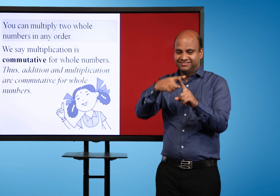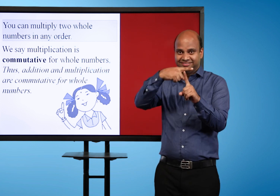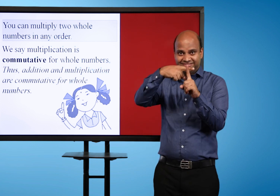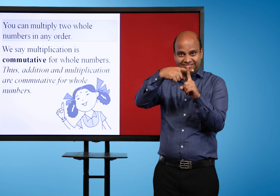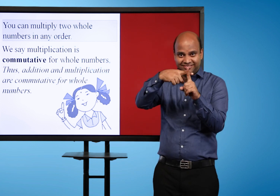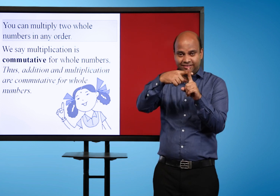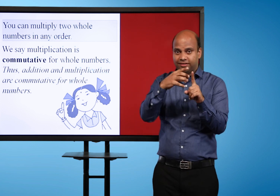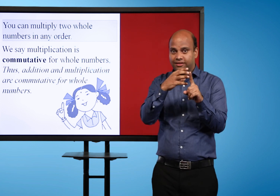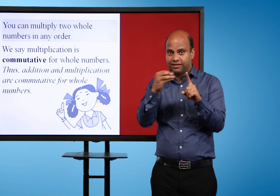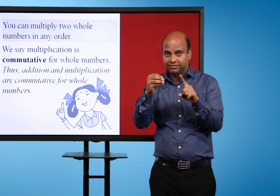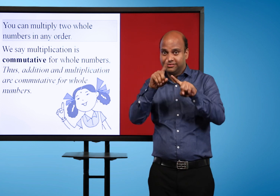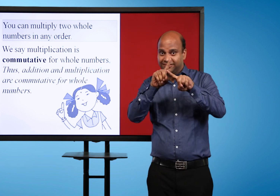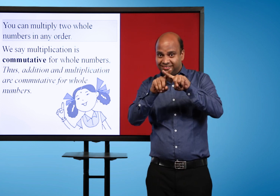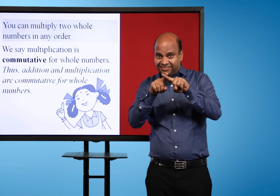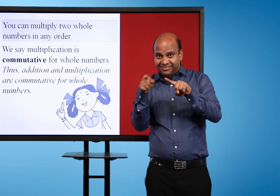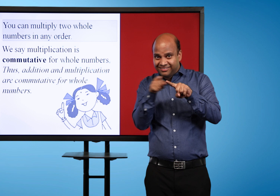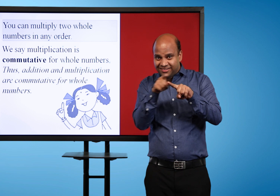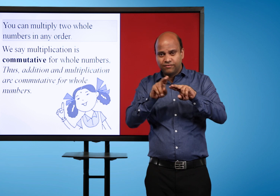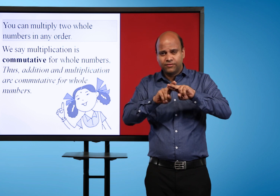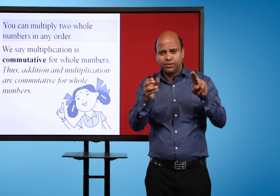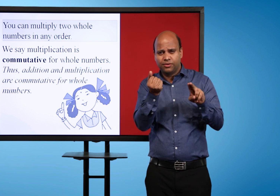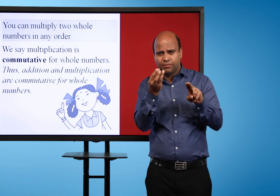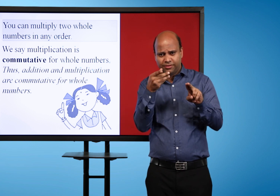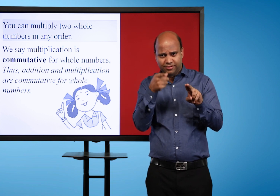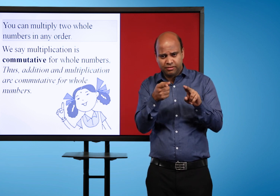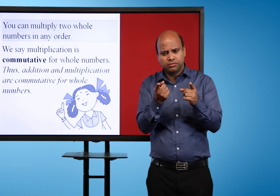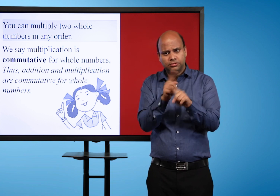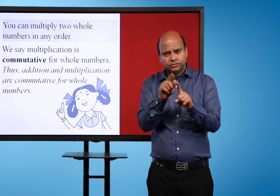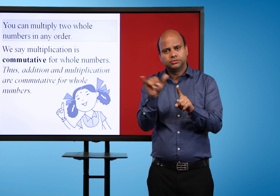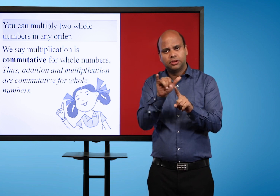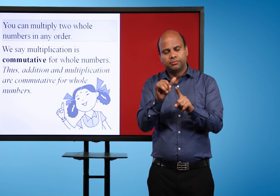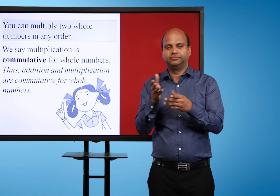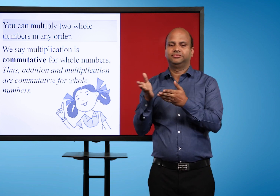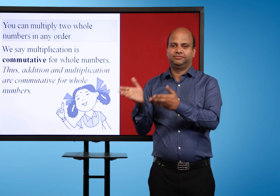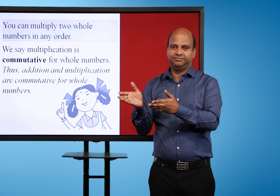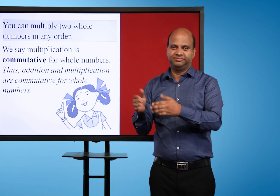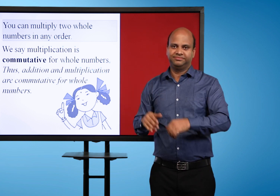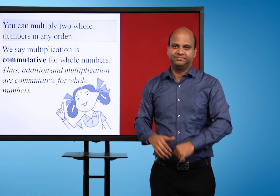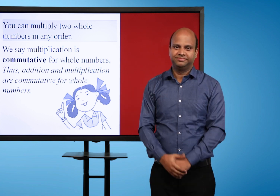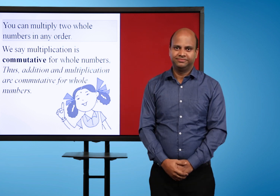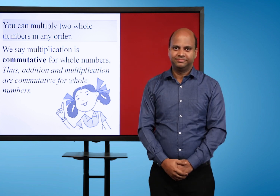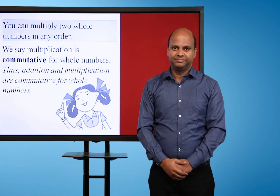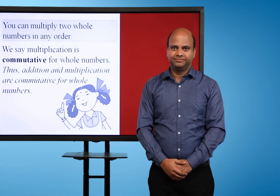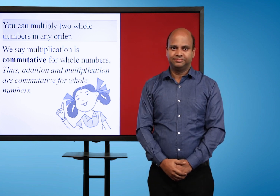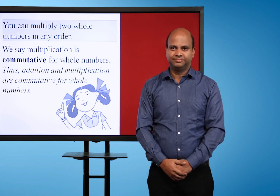Thus, addition and multiplication are commutative for whole numbers.